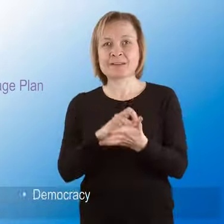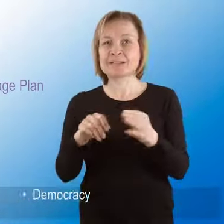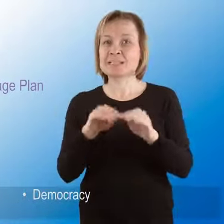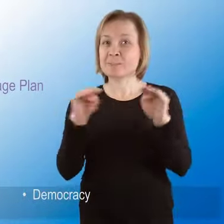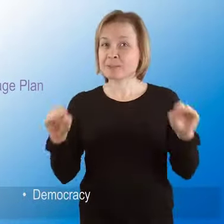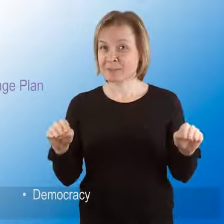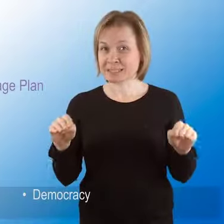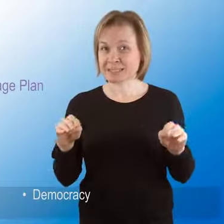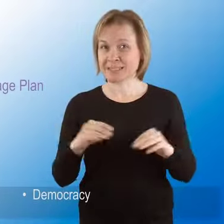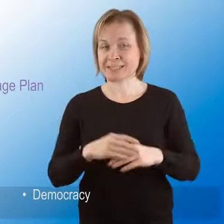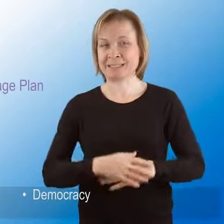democracy.